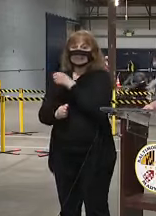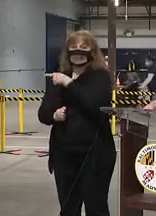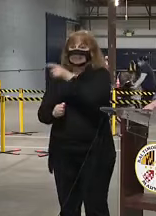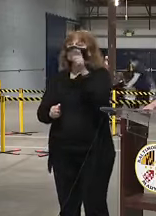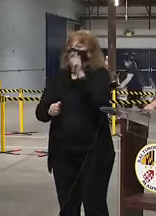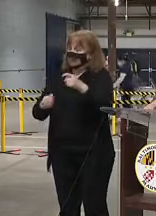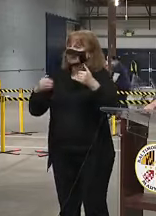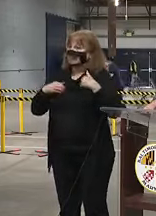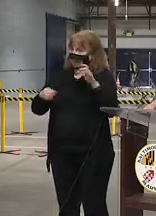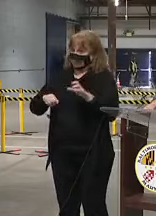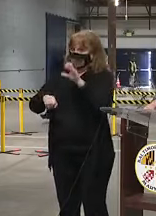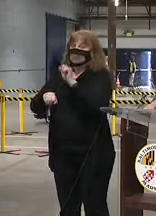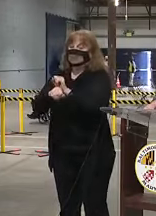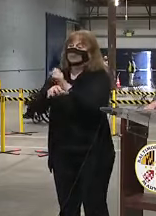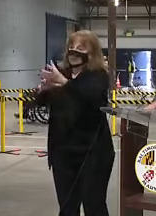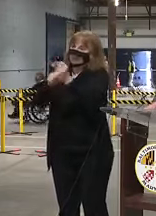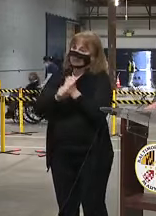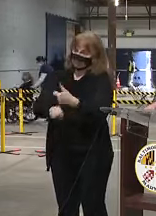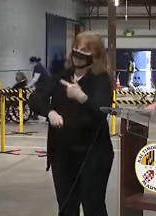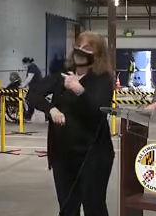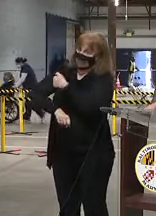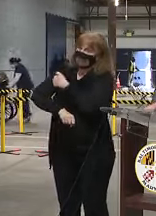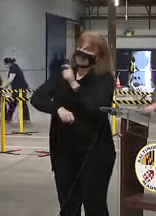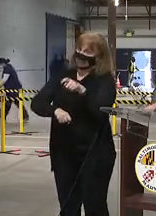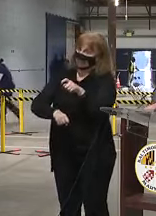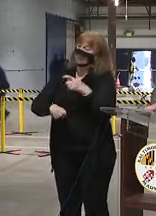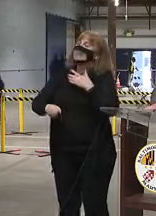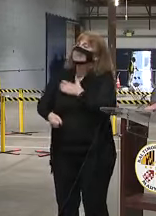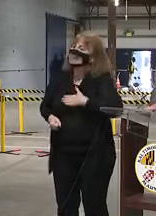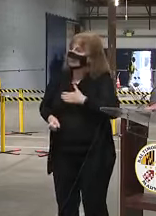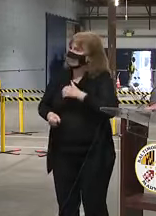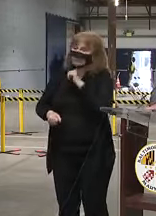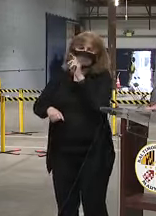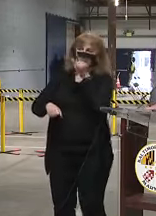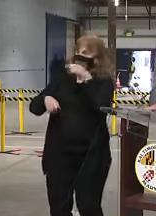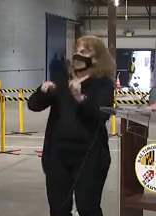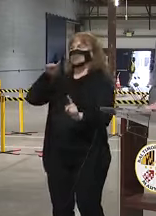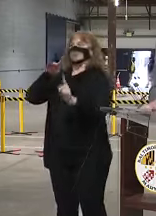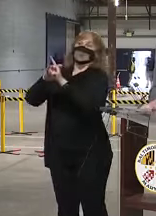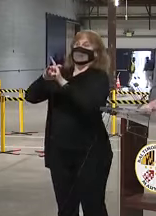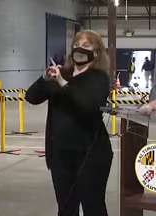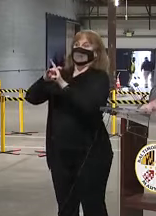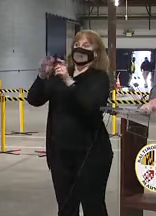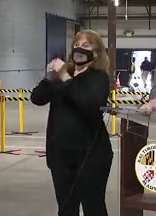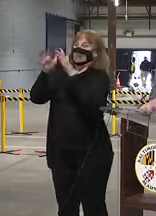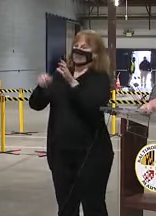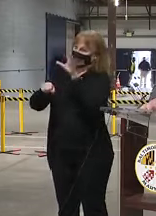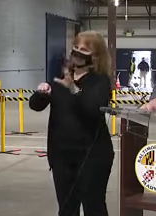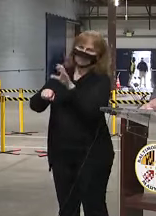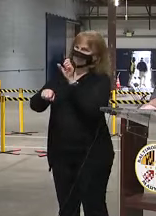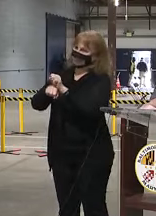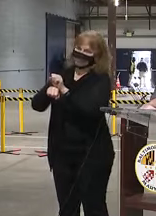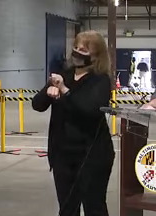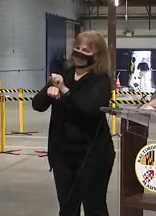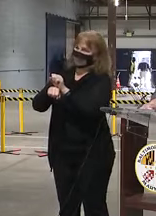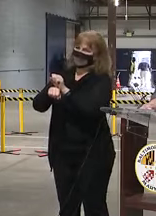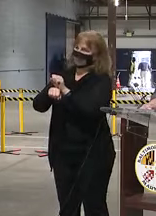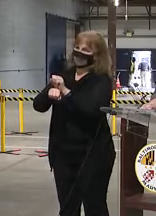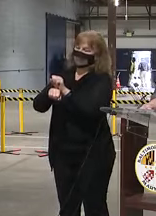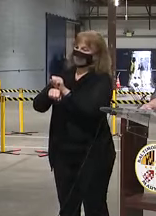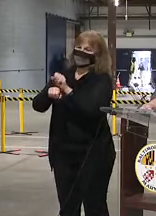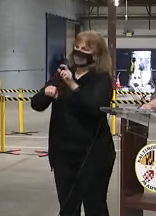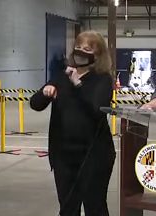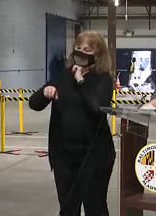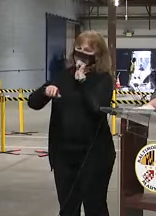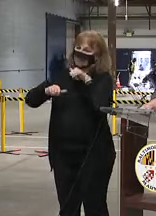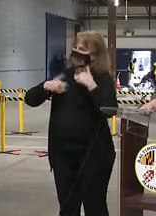must have an appointment to receive a vaccine. Please do not show up without an appointment because you will not be offered